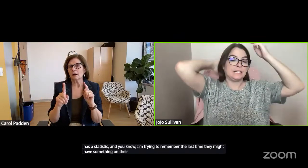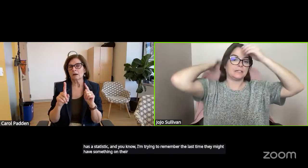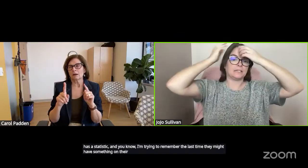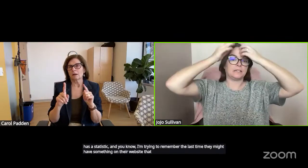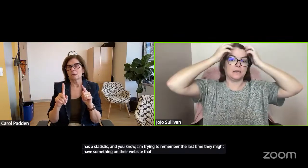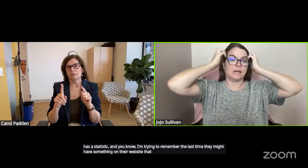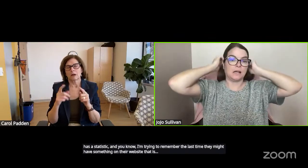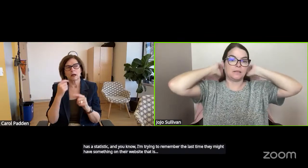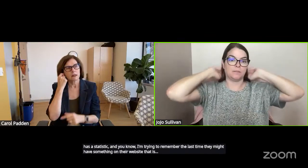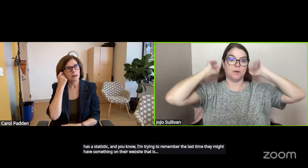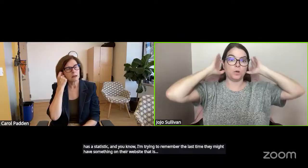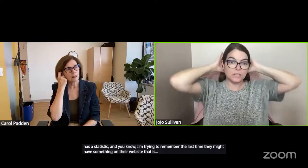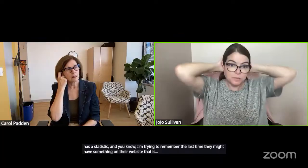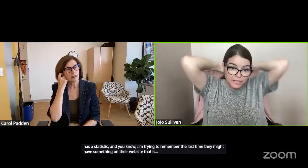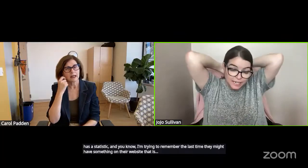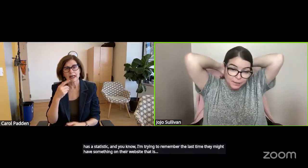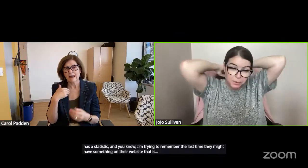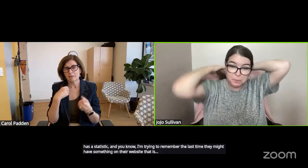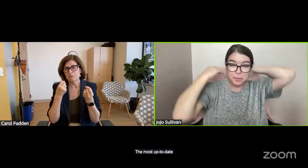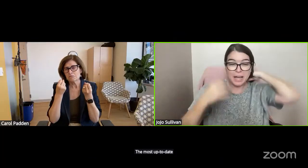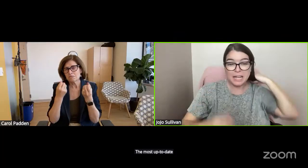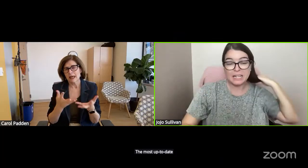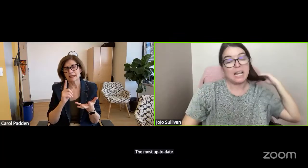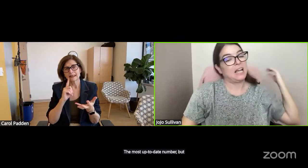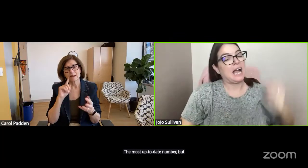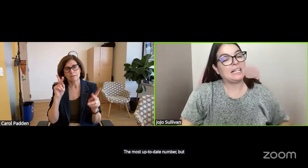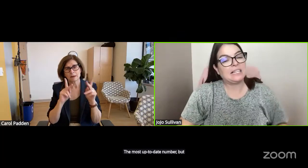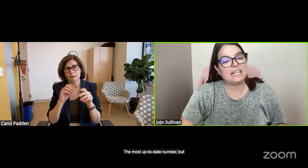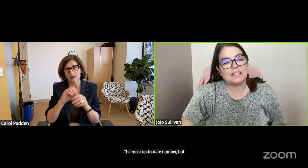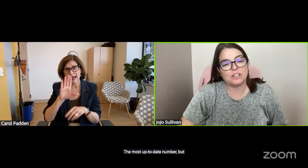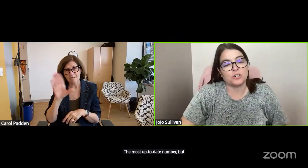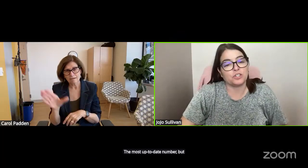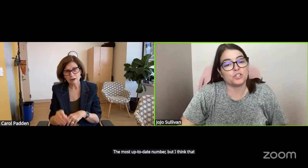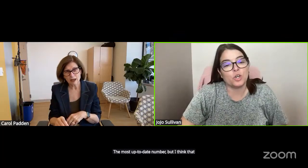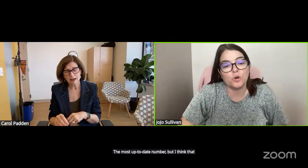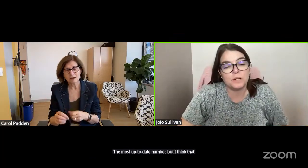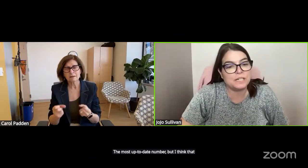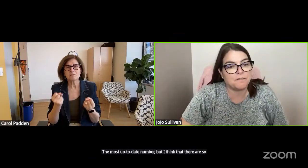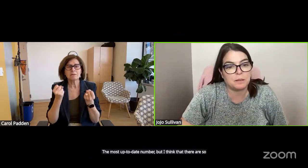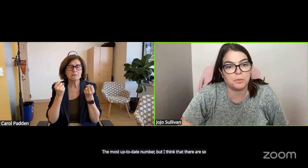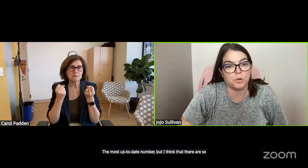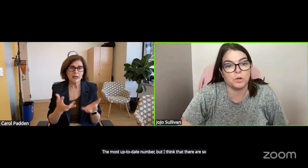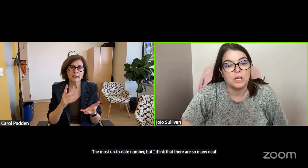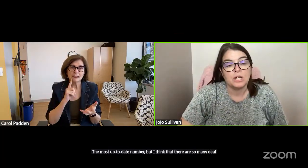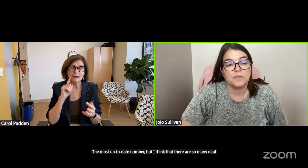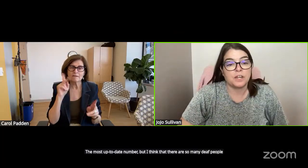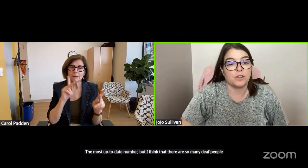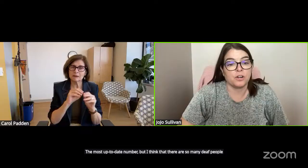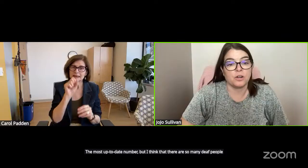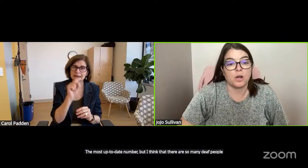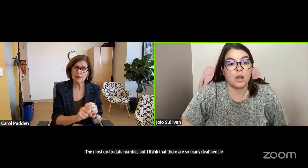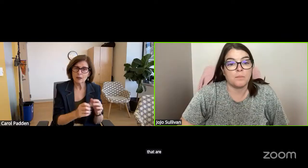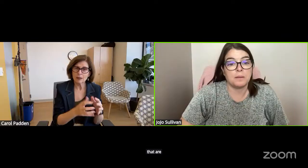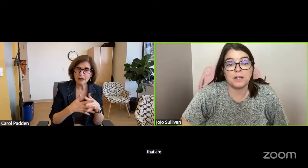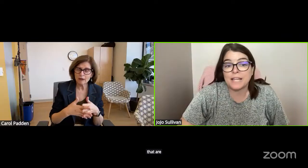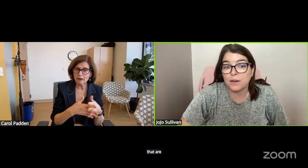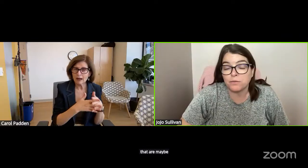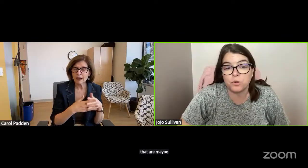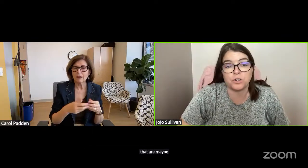is the most up-to-date number. But I think that there are so many deaf people that are maybe unaccounted for